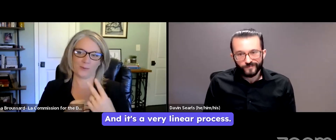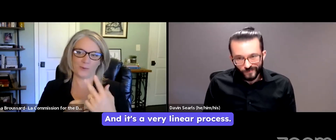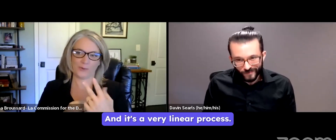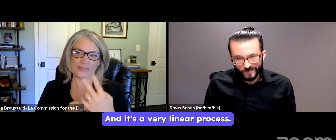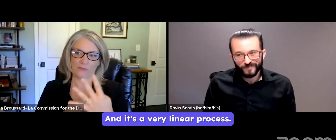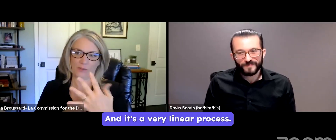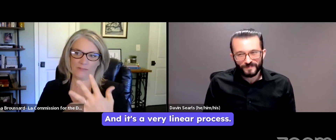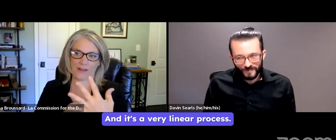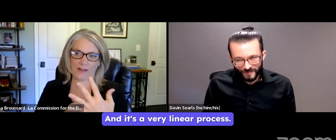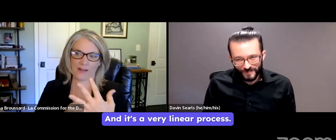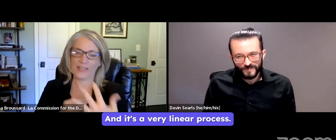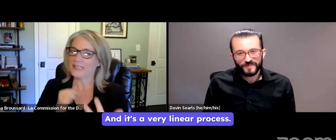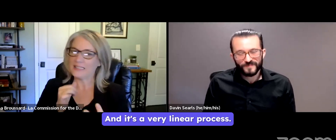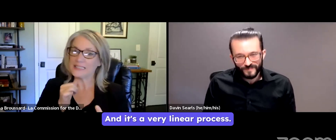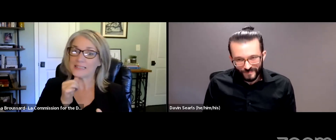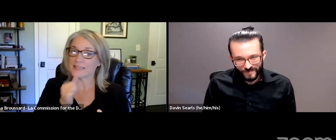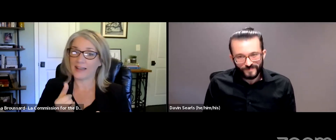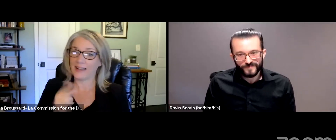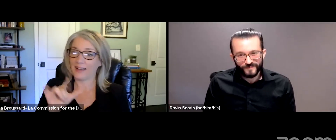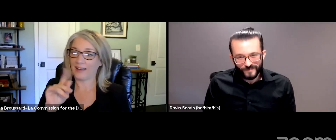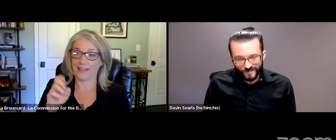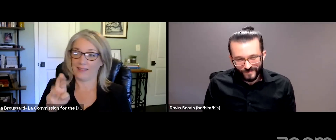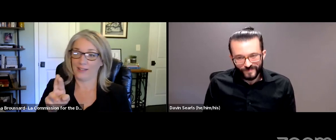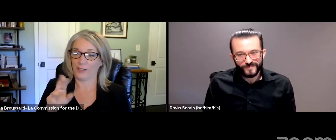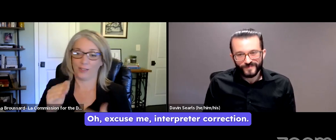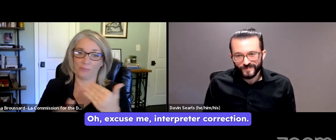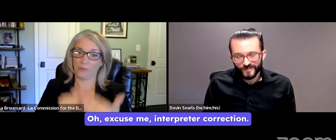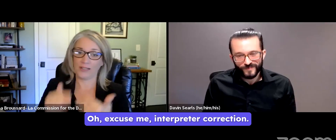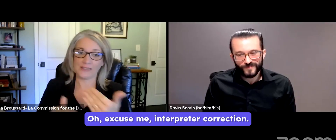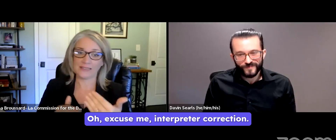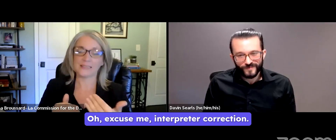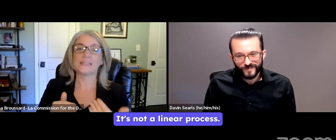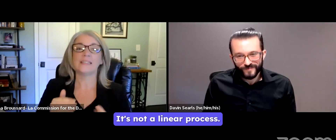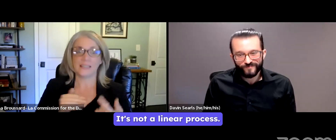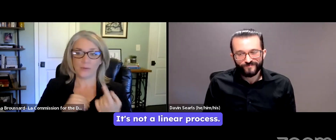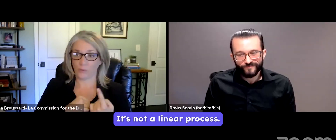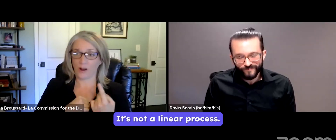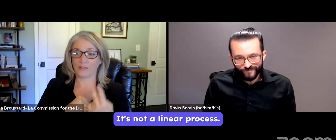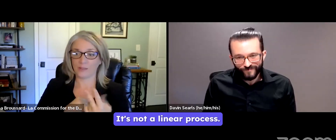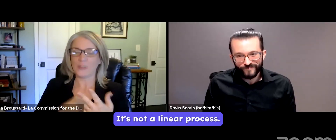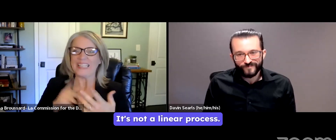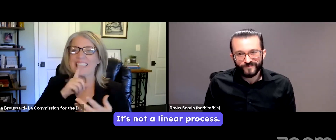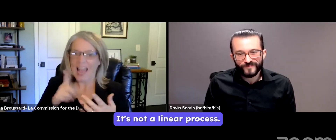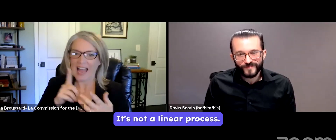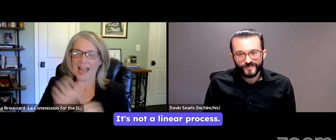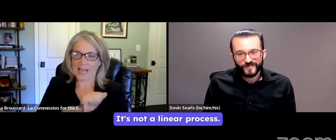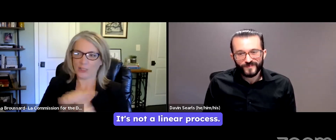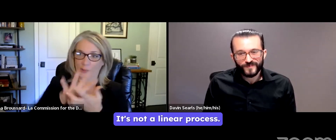very linear process. Oh, excuse me, interpreter correction. It's not a linear process.